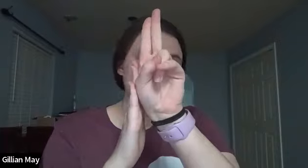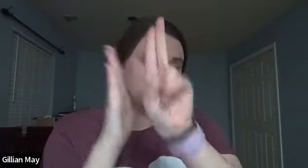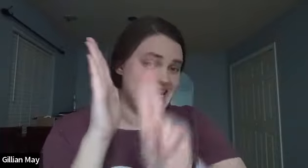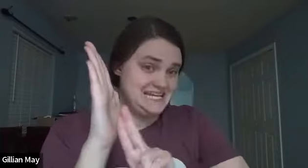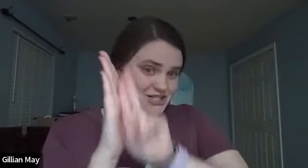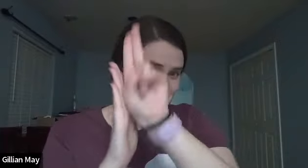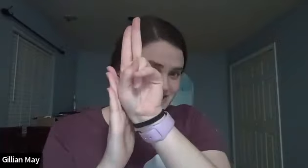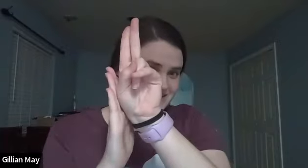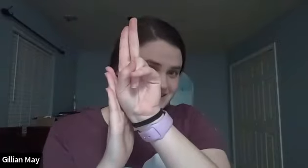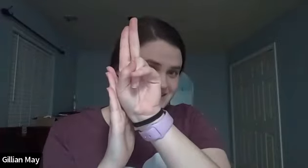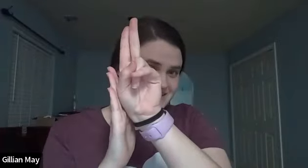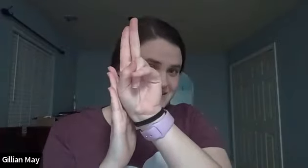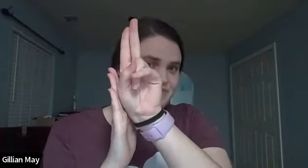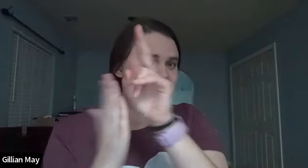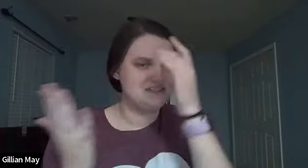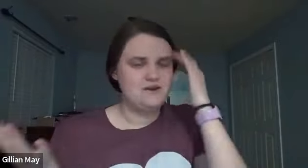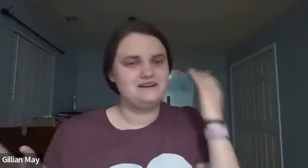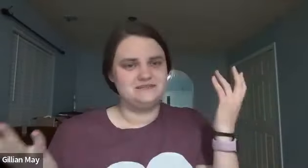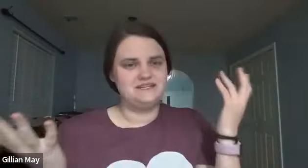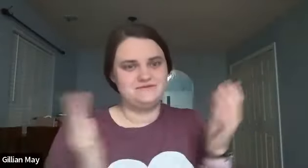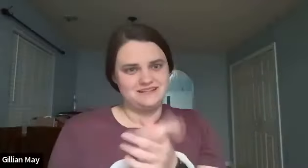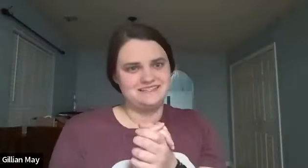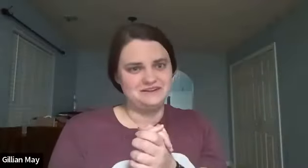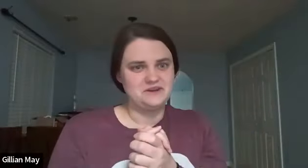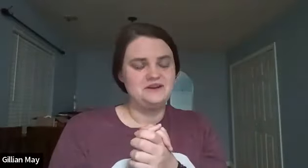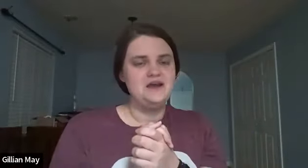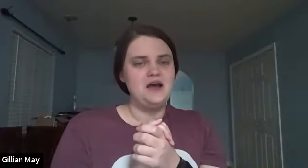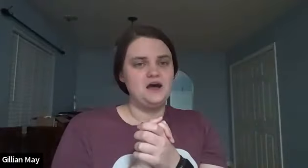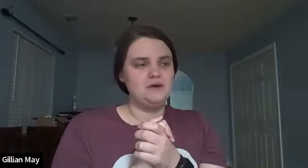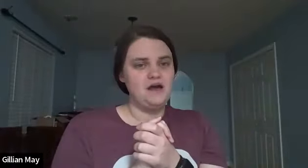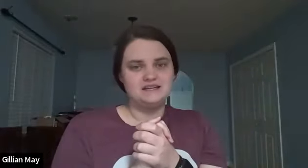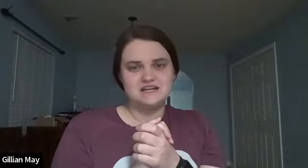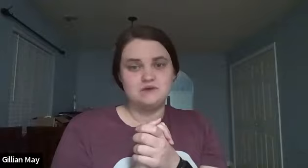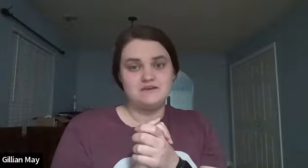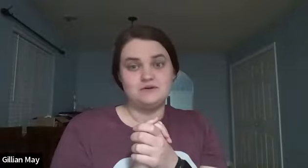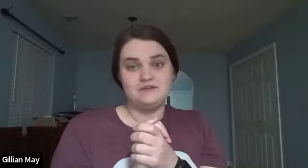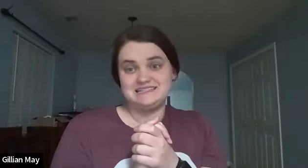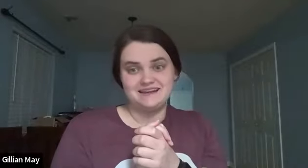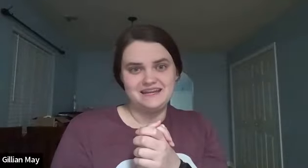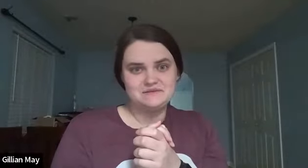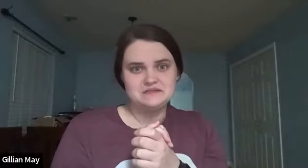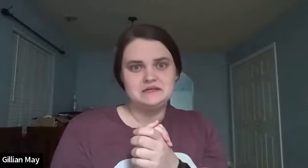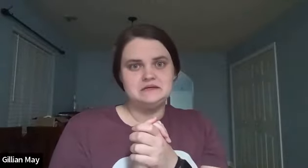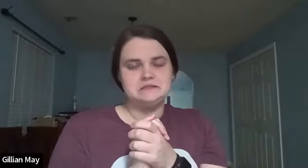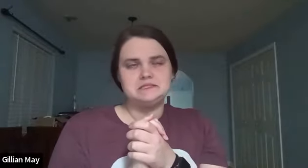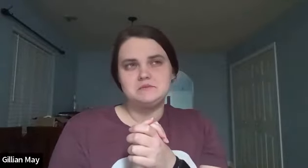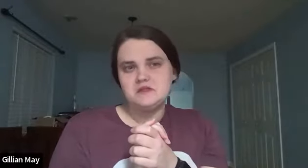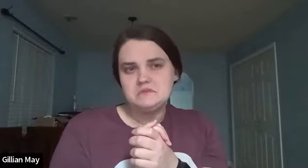with an H because of the rocket space and rocket center up there. A lot of towns will have their own like sign names. Some of them